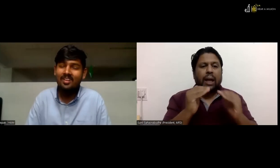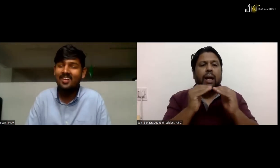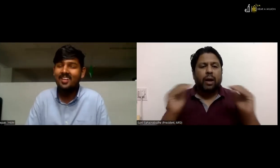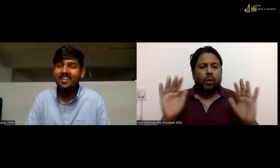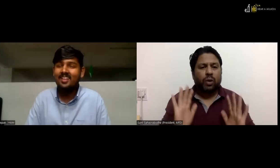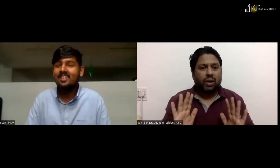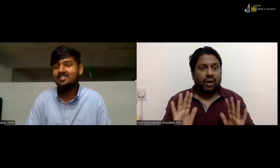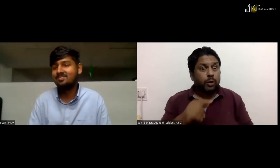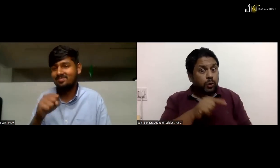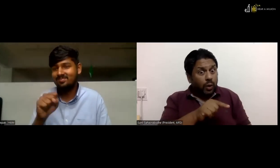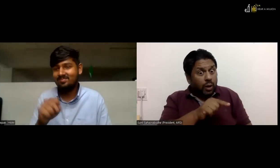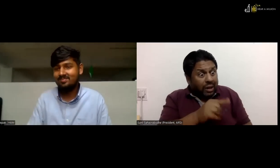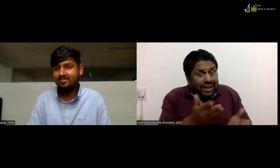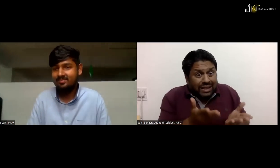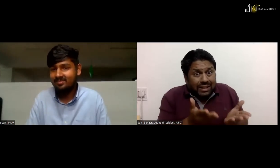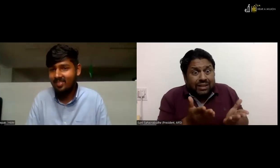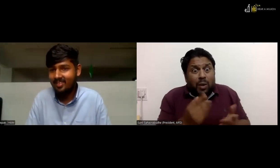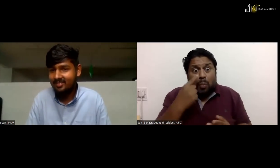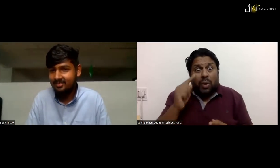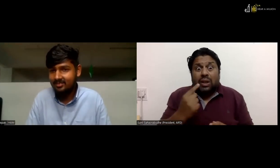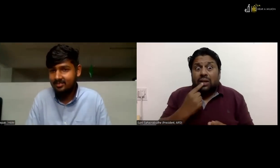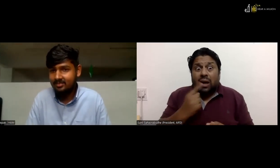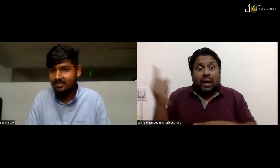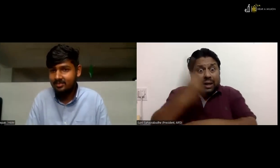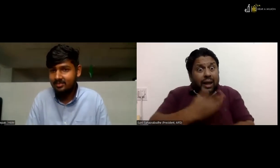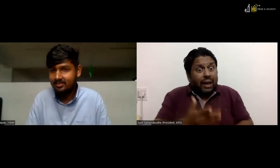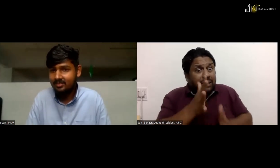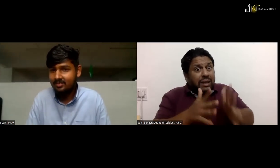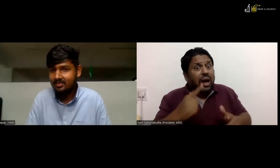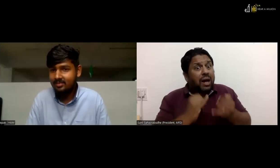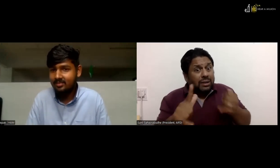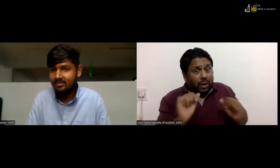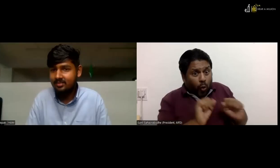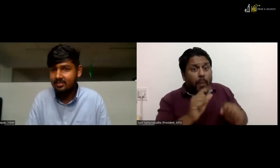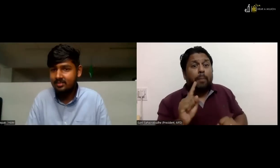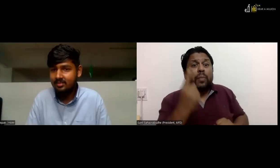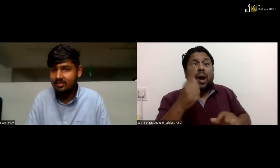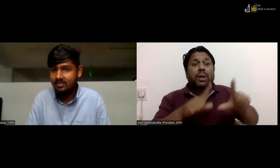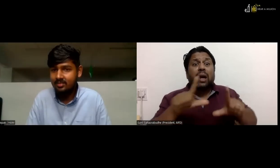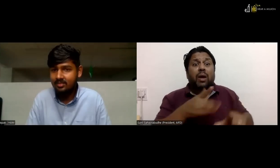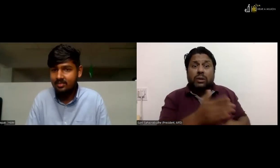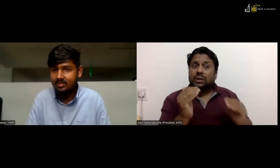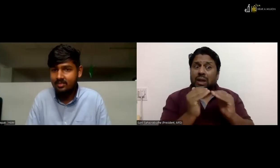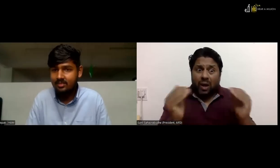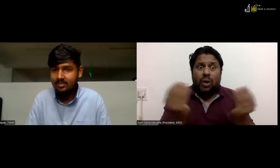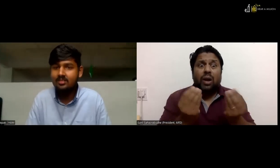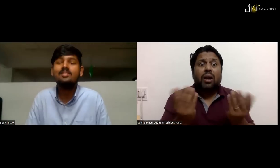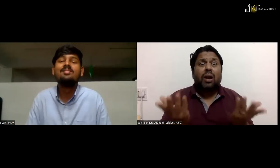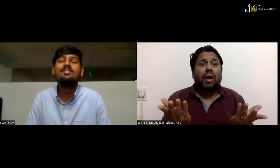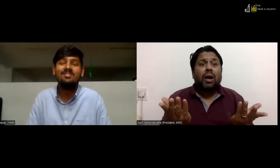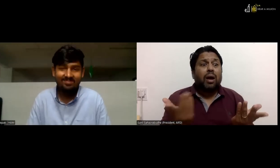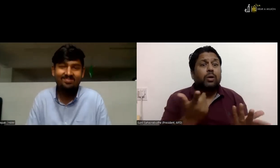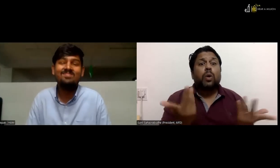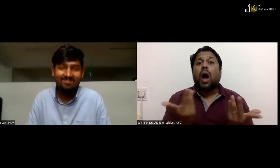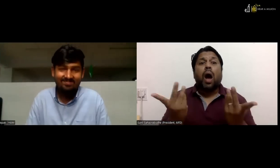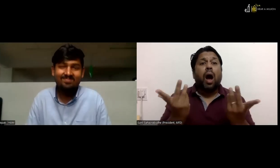tongue is. Like mother tongue is the first language which a person speaks or says. So deaf